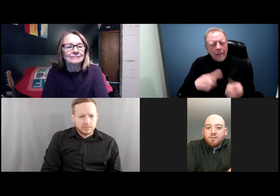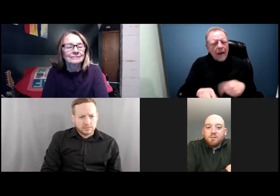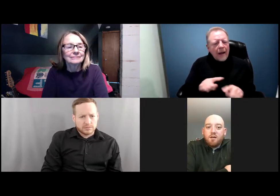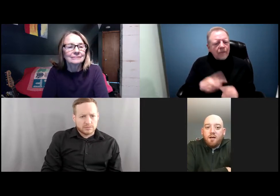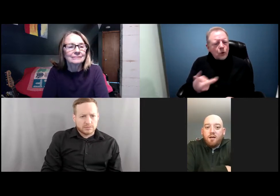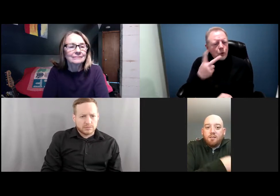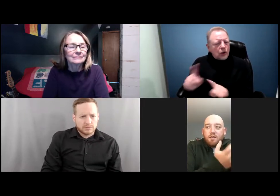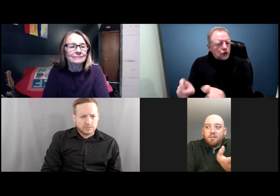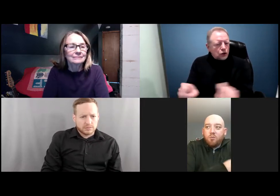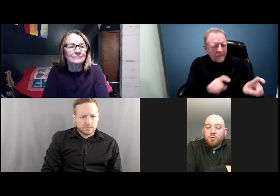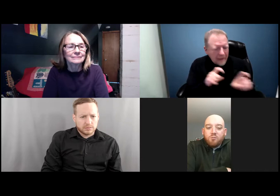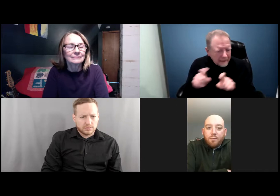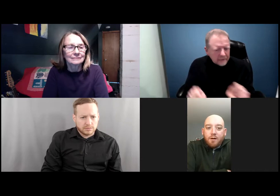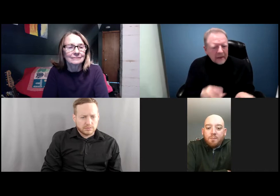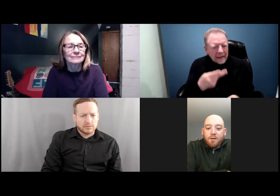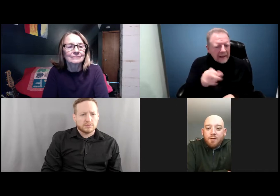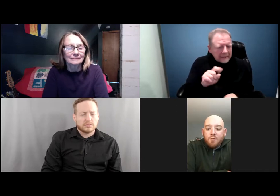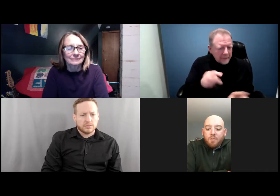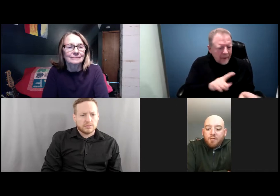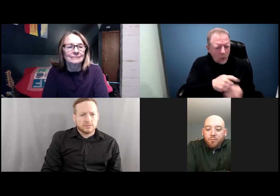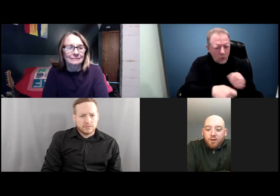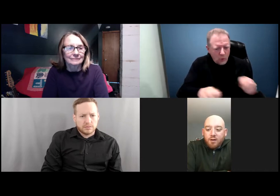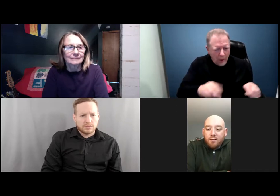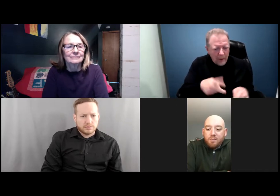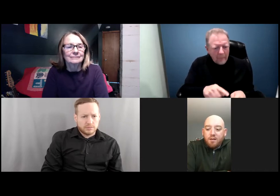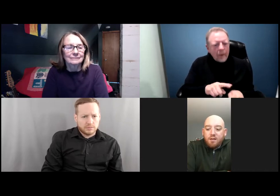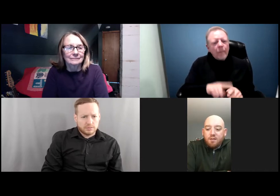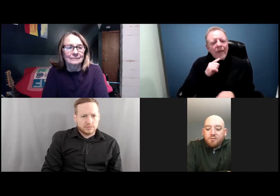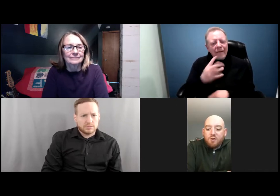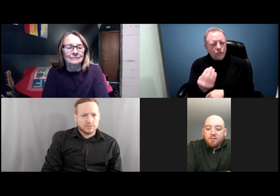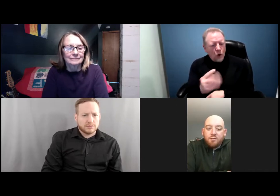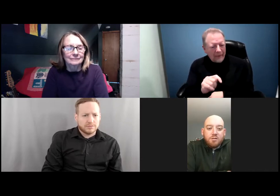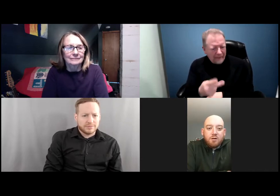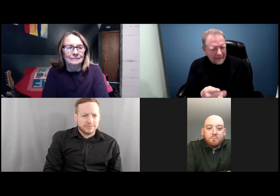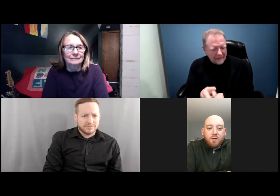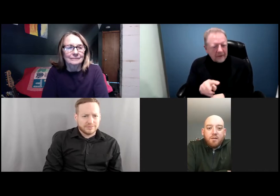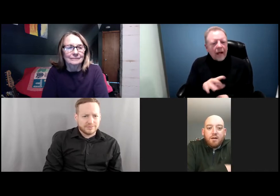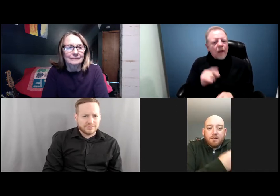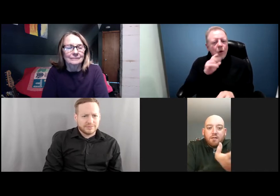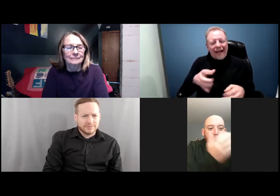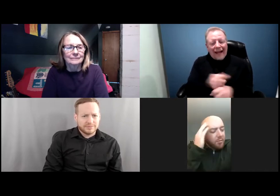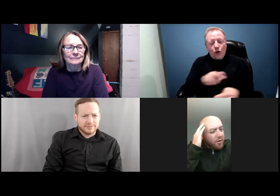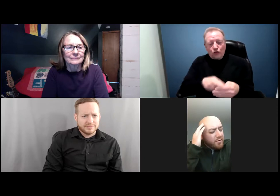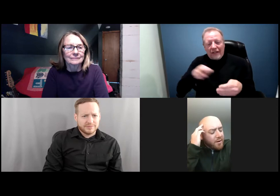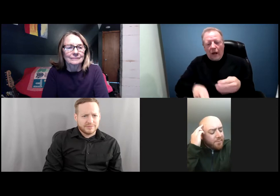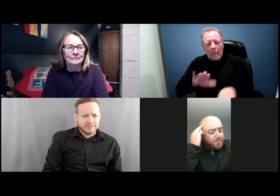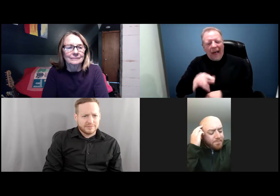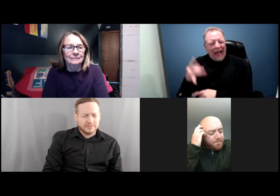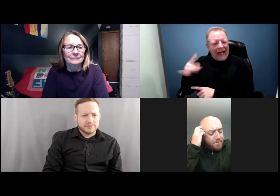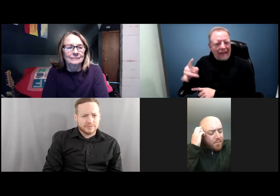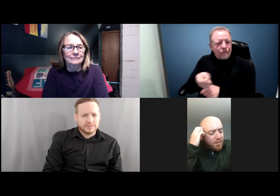survey and that they would be wrapping up by the 14th, and they should get the result by the 18th from